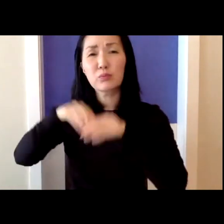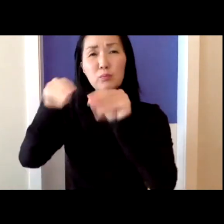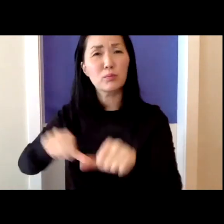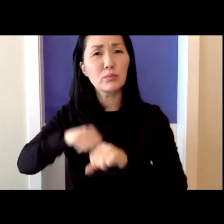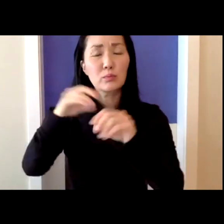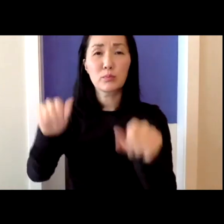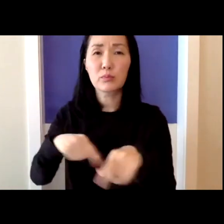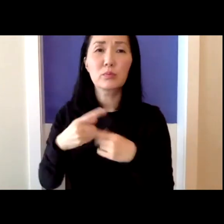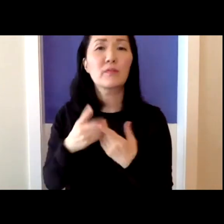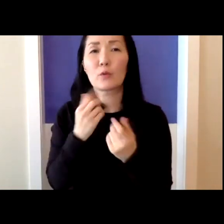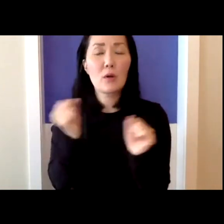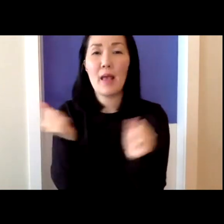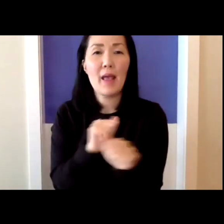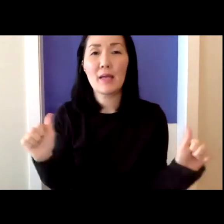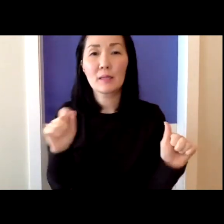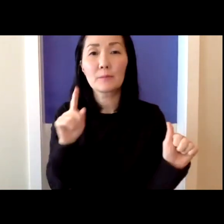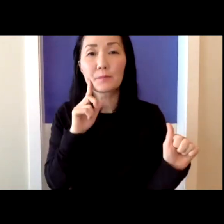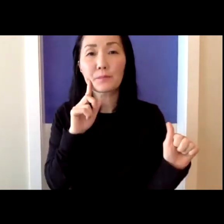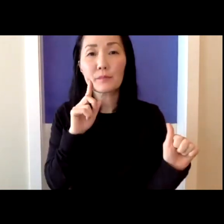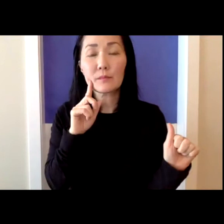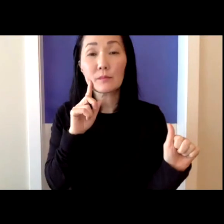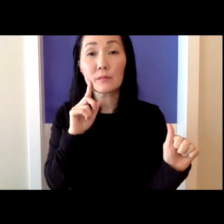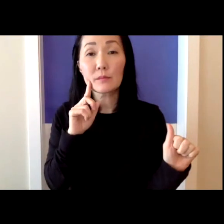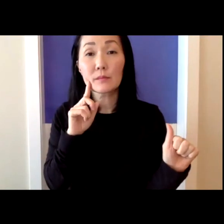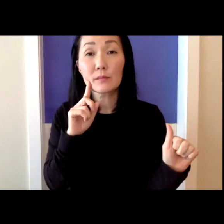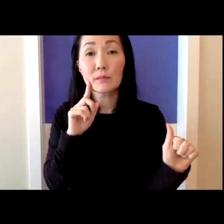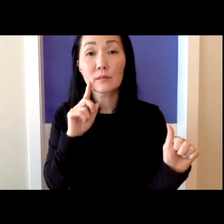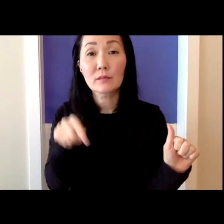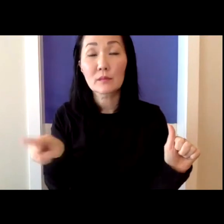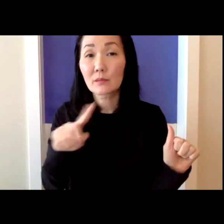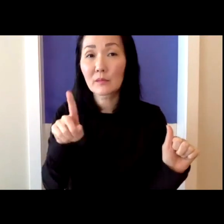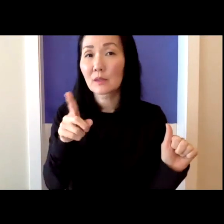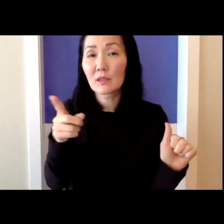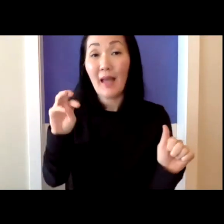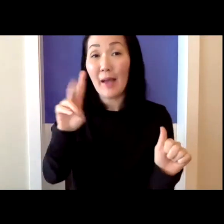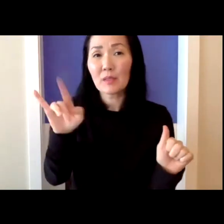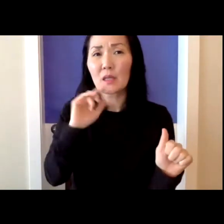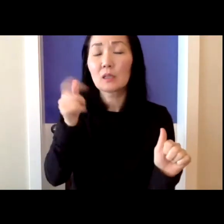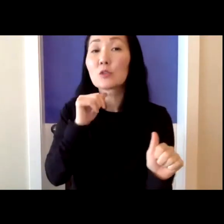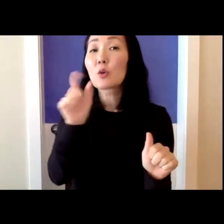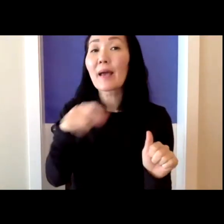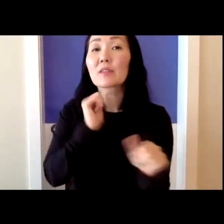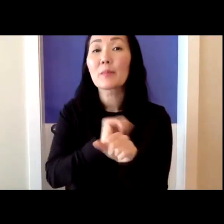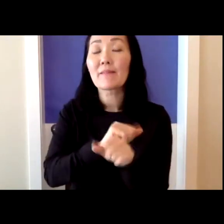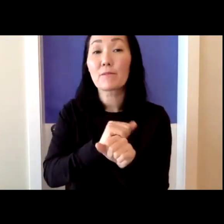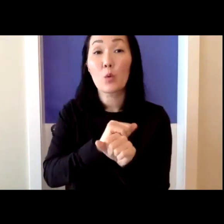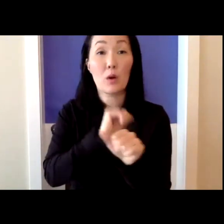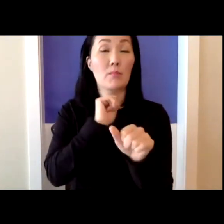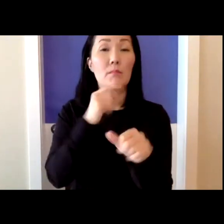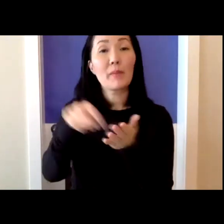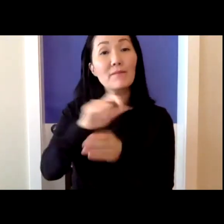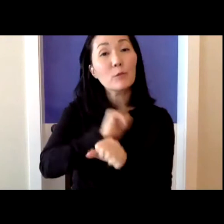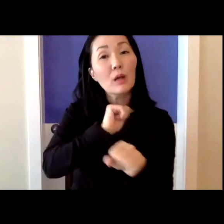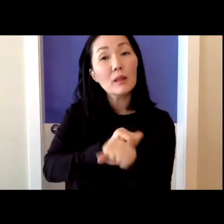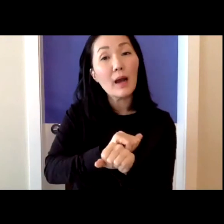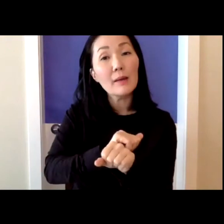wages. Aha, Mike, gotcha. You said they don't need to pay for labor, right? Well, And don't forget, tech companies still need to spend money on hiring